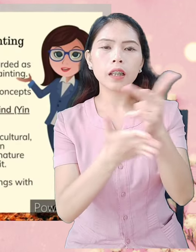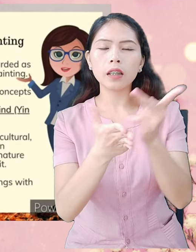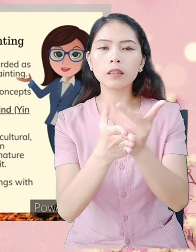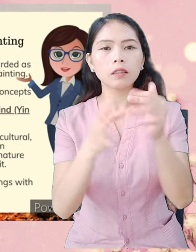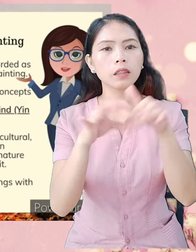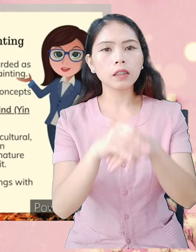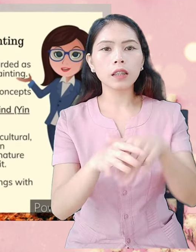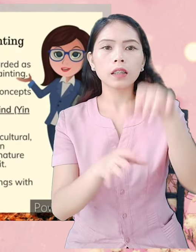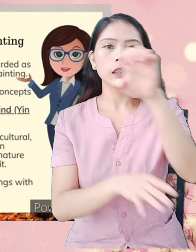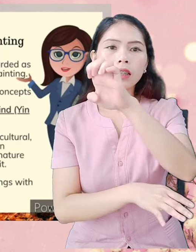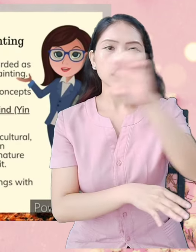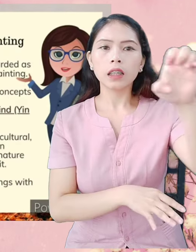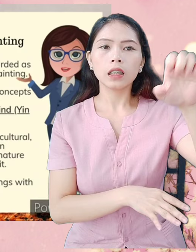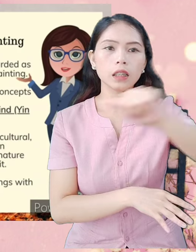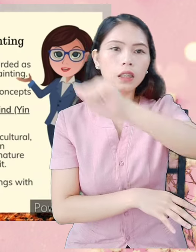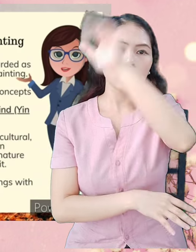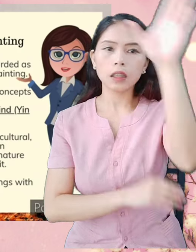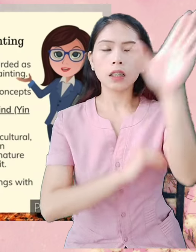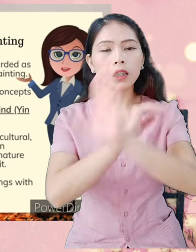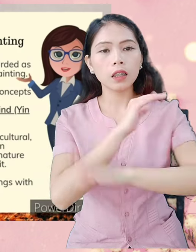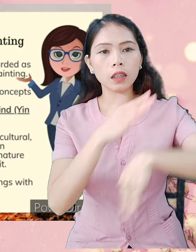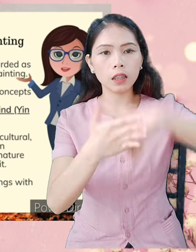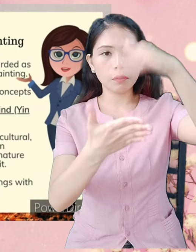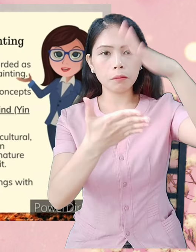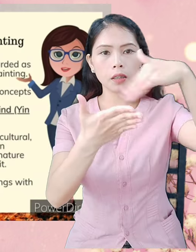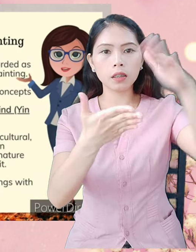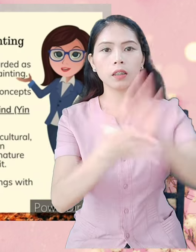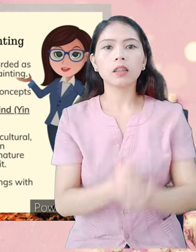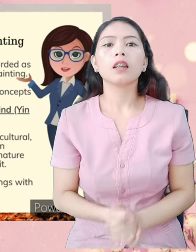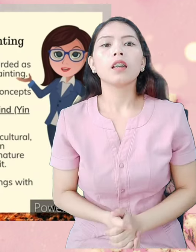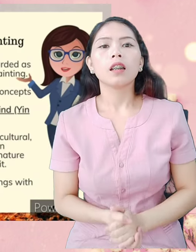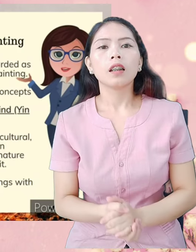Important aspects in East Asian painting.